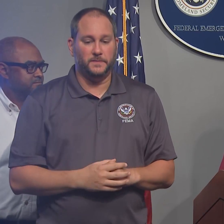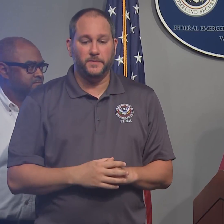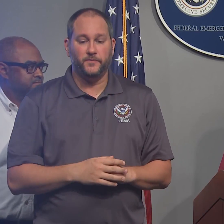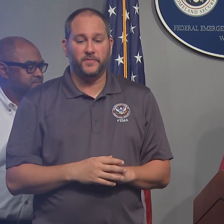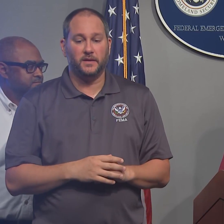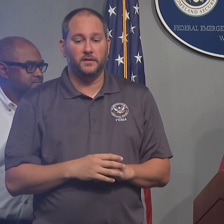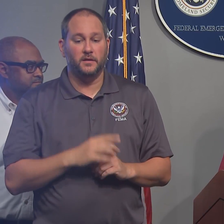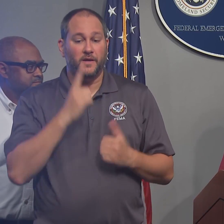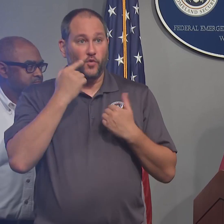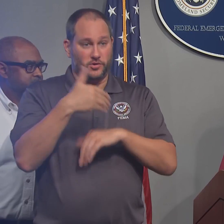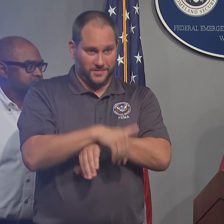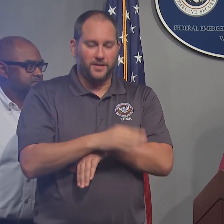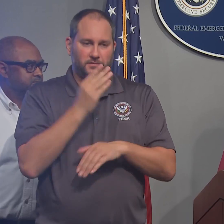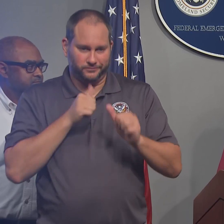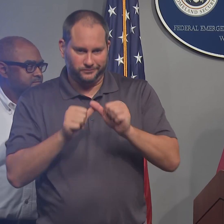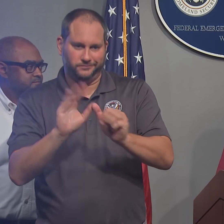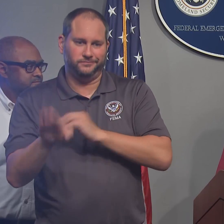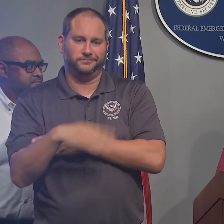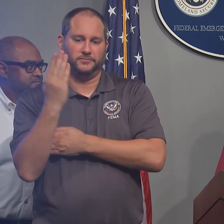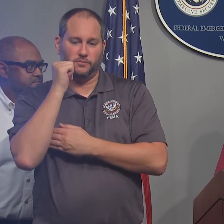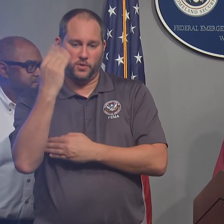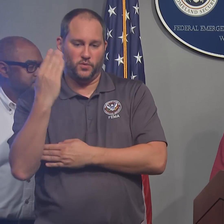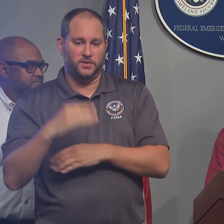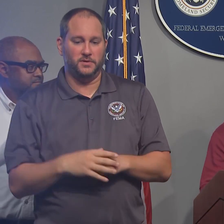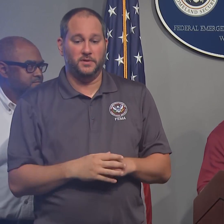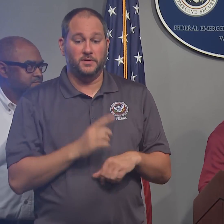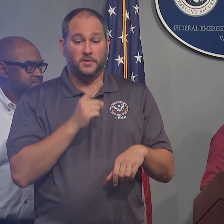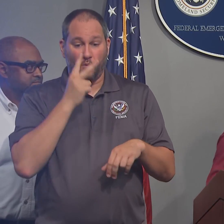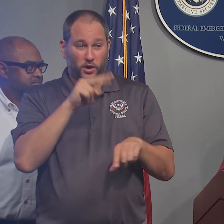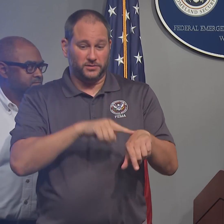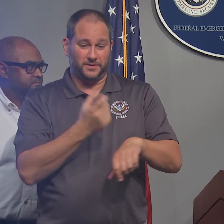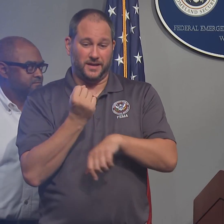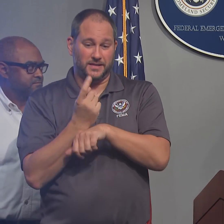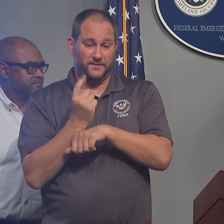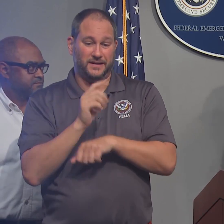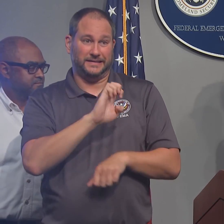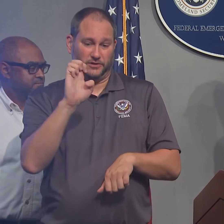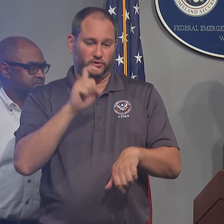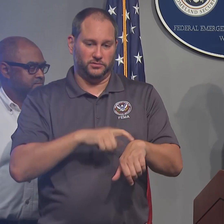National Hurricane Center will be issued at 11 o'clock Eastern Time.